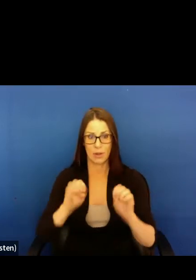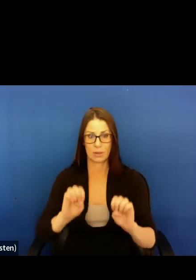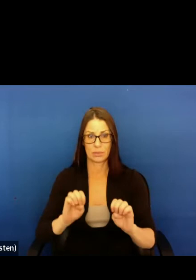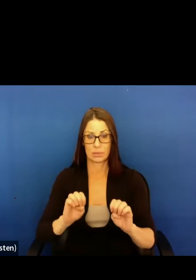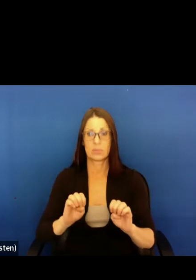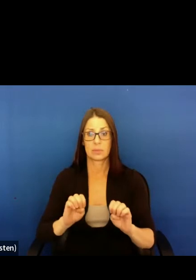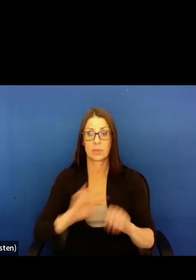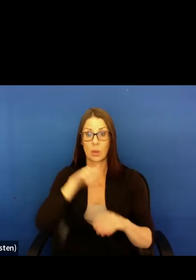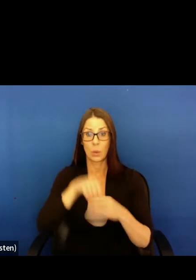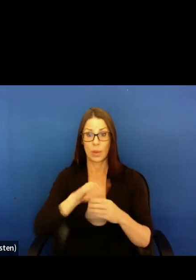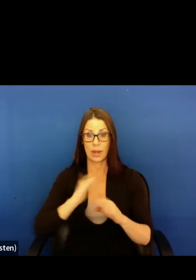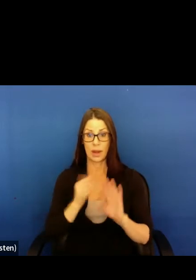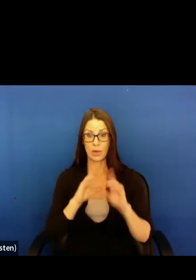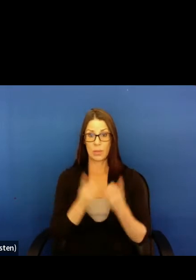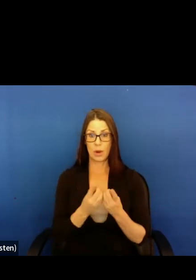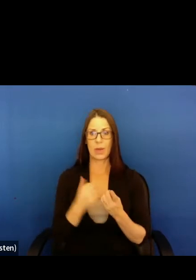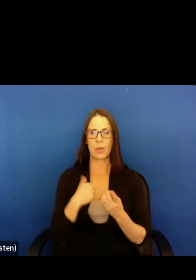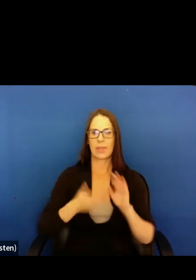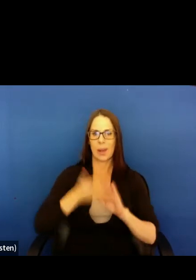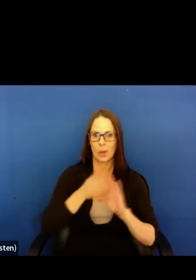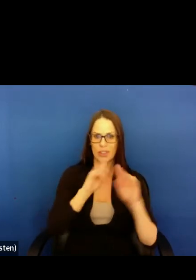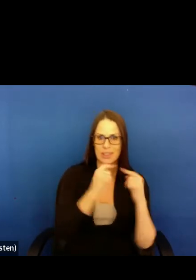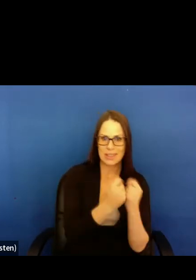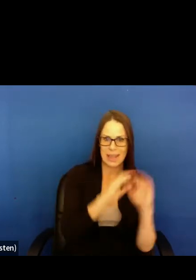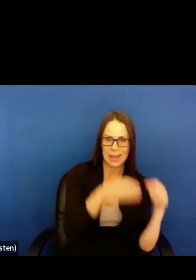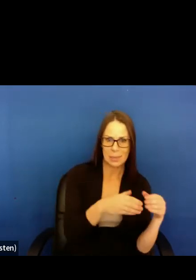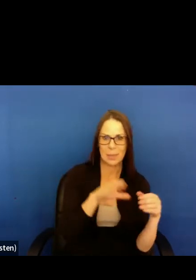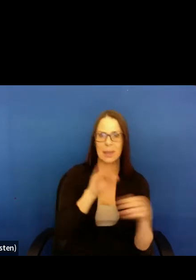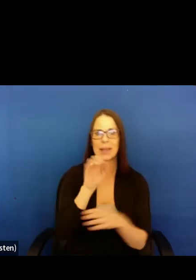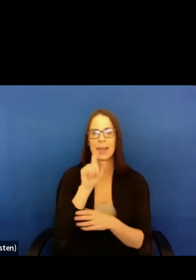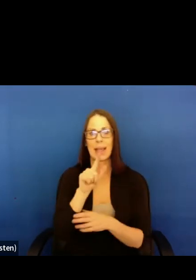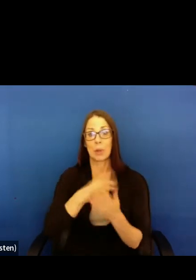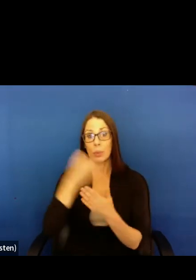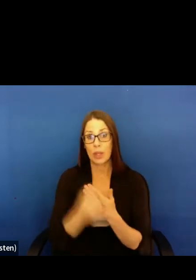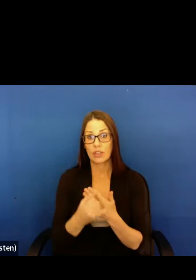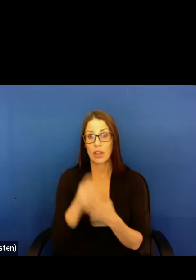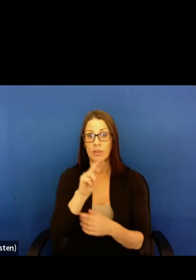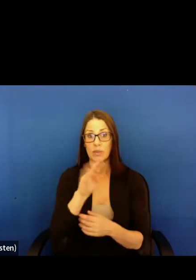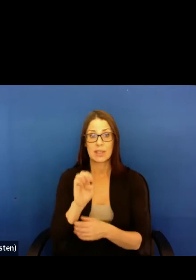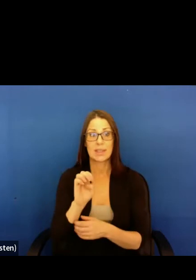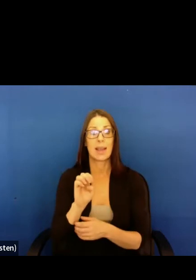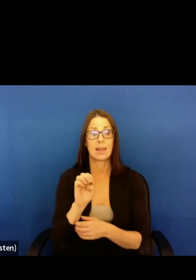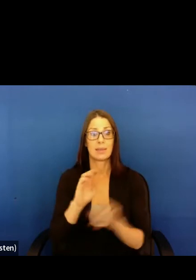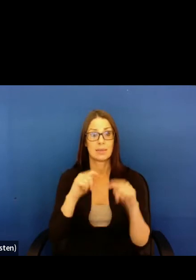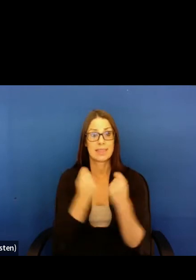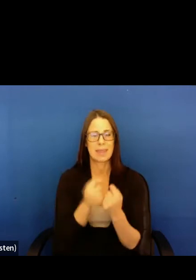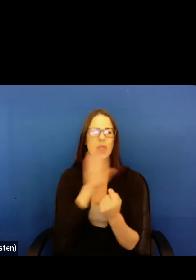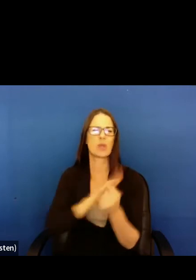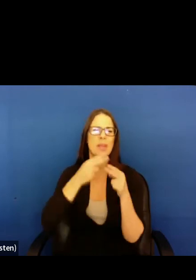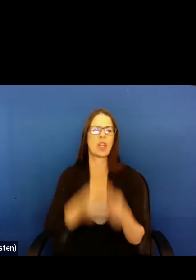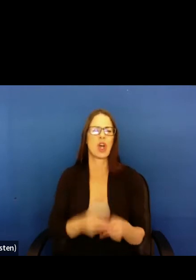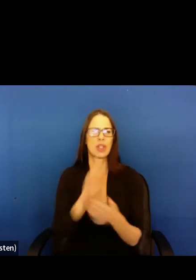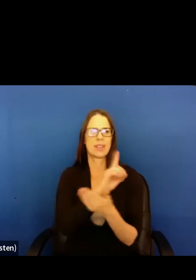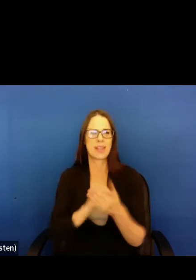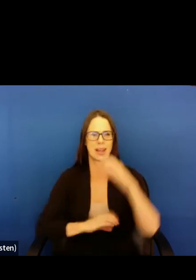department, we have operations team, we have the capital projects and real estate team, which is used to be known as design and construction, if any of you may